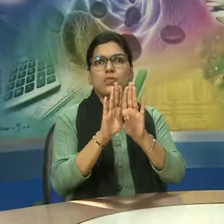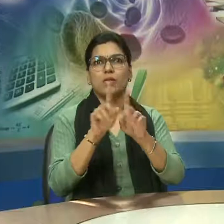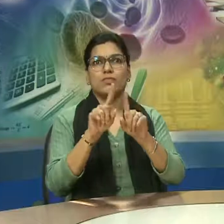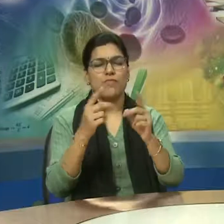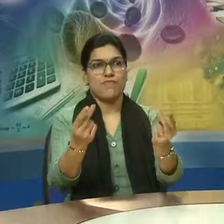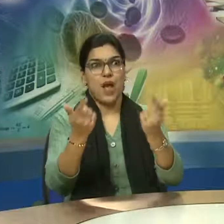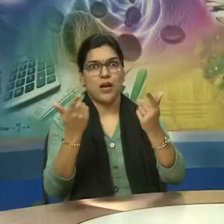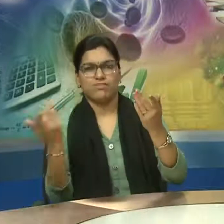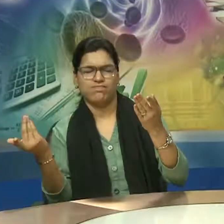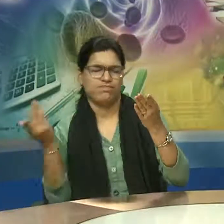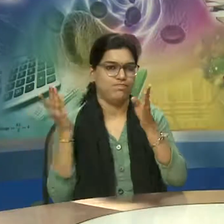shut,